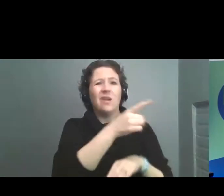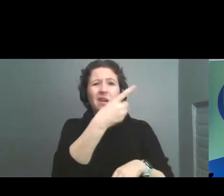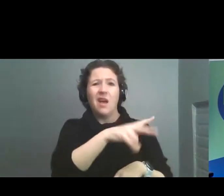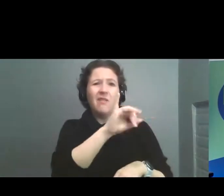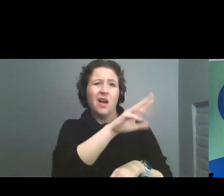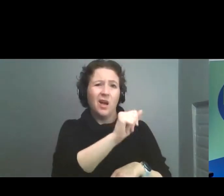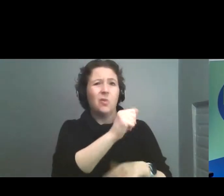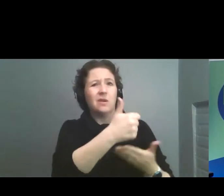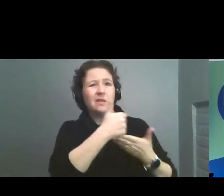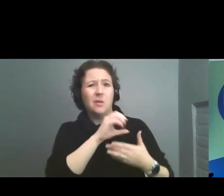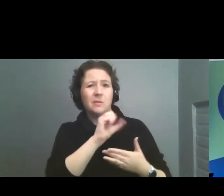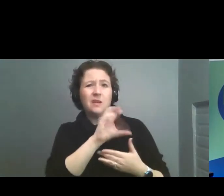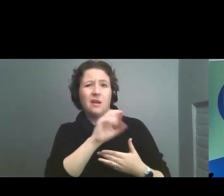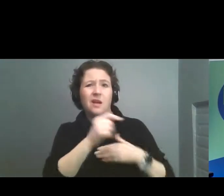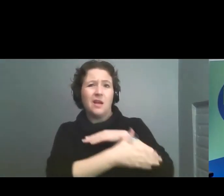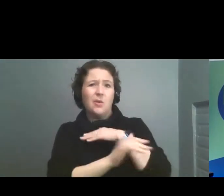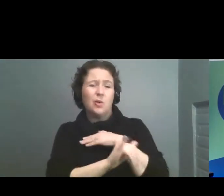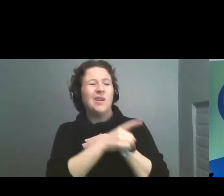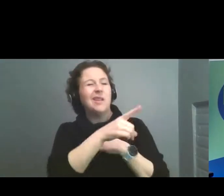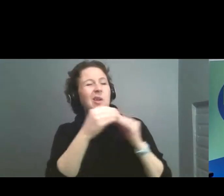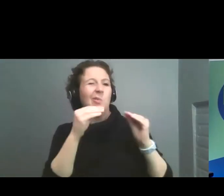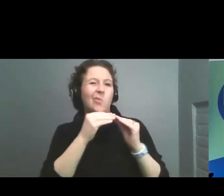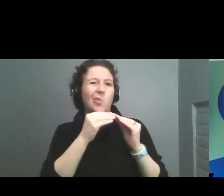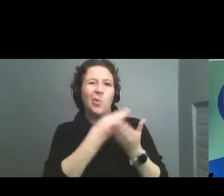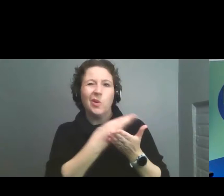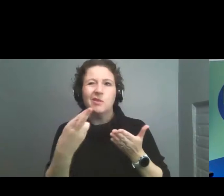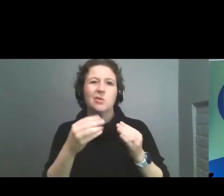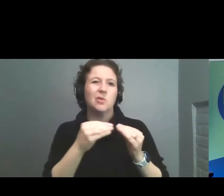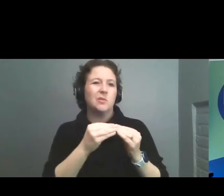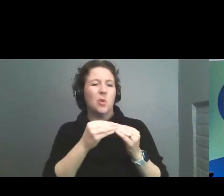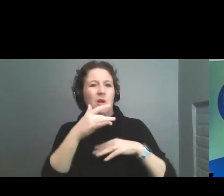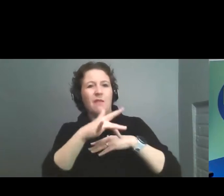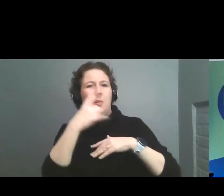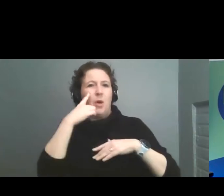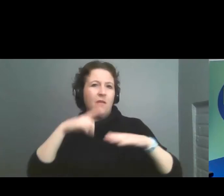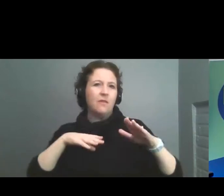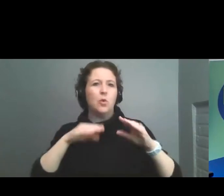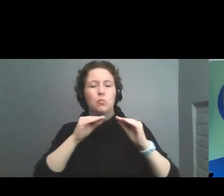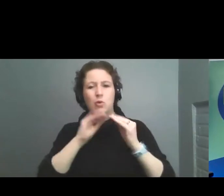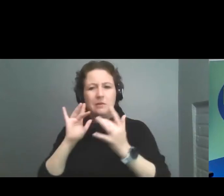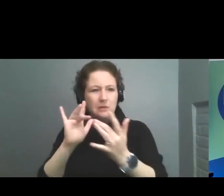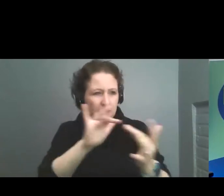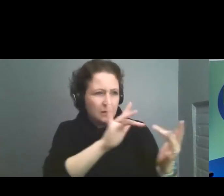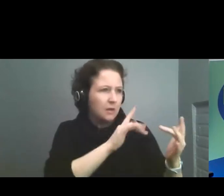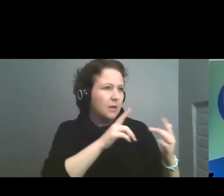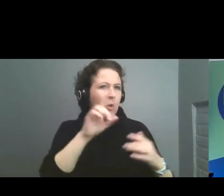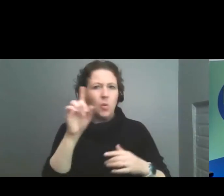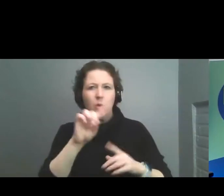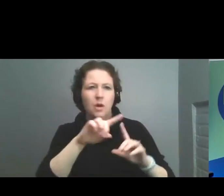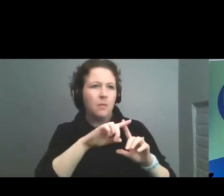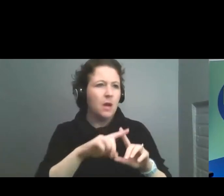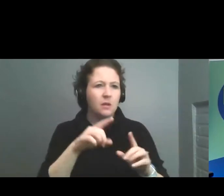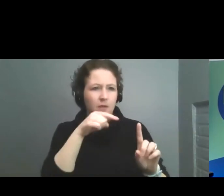IDPH has greater resources to ramp up contact tracing services as they continue to soar higher each